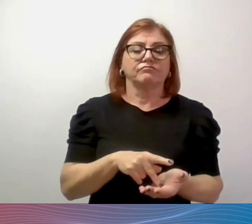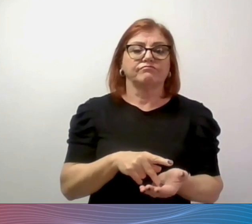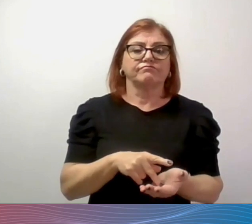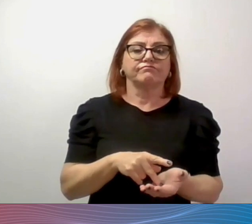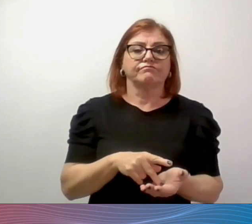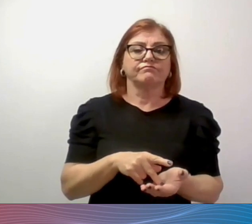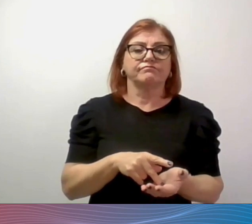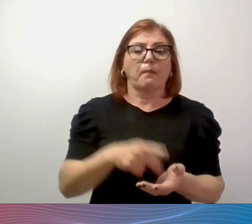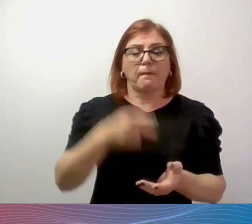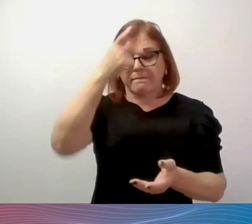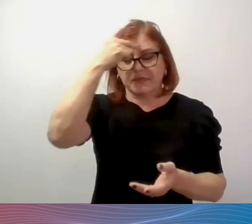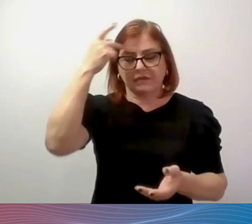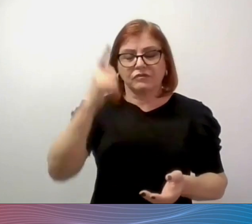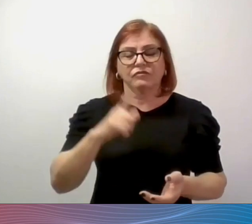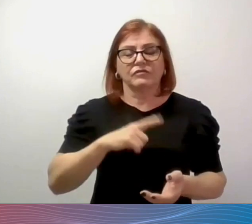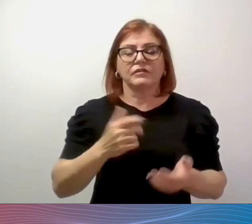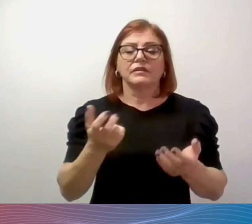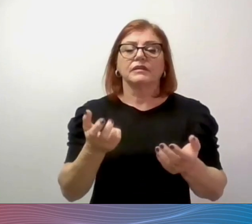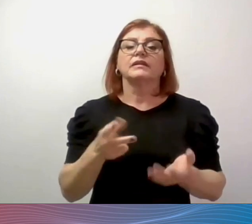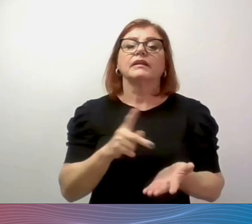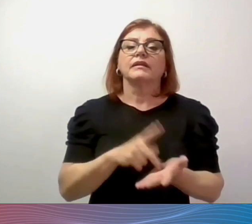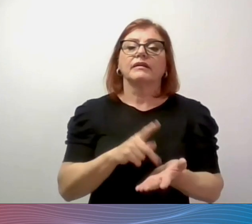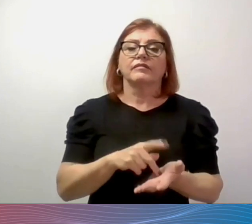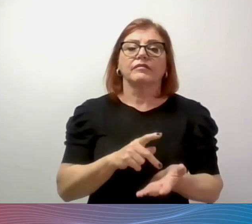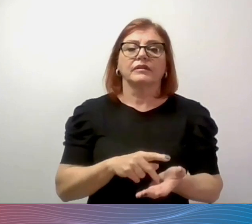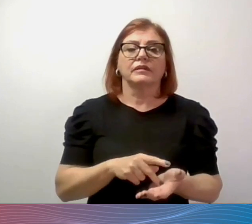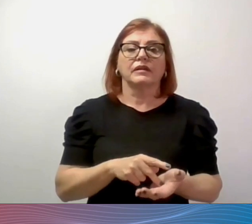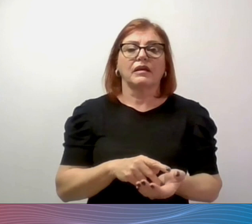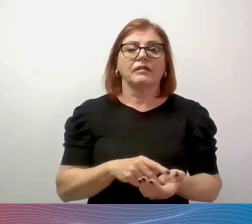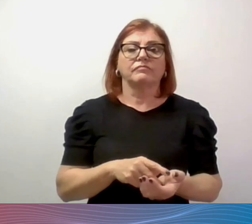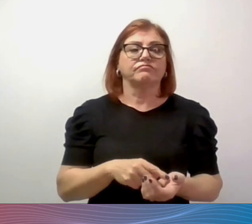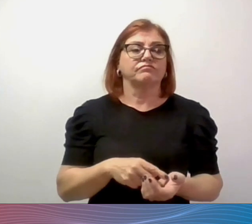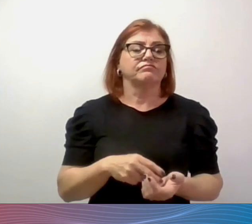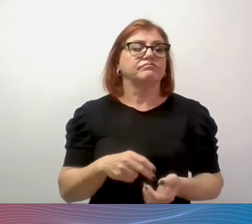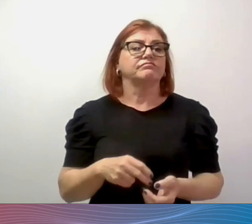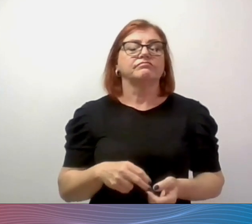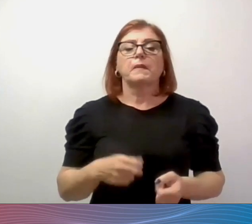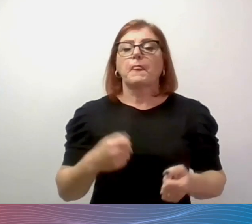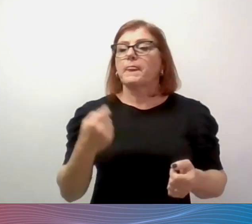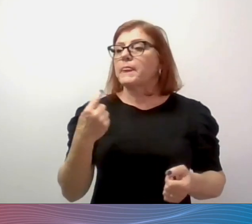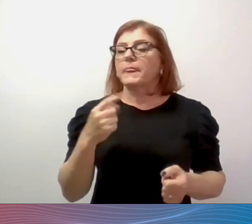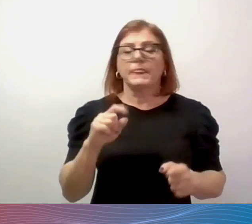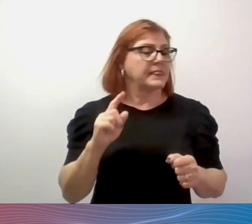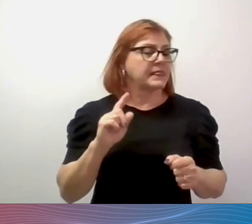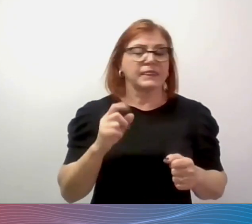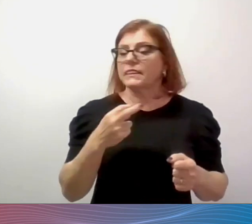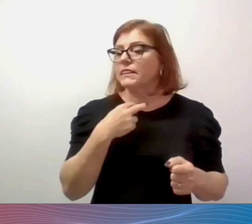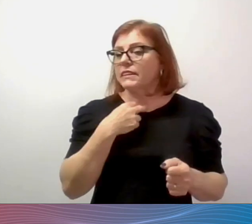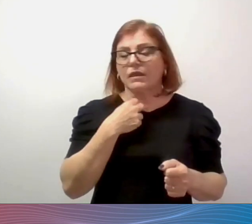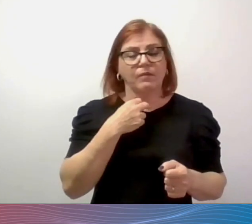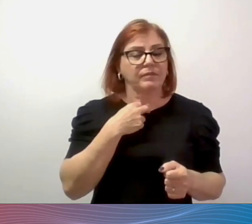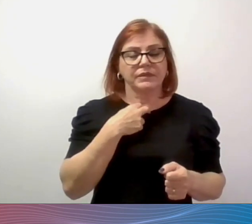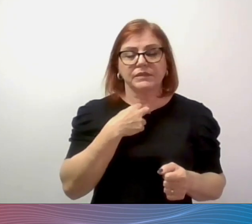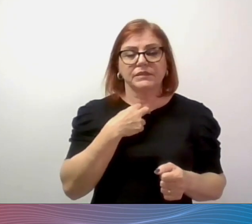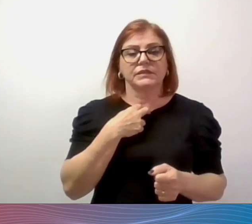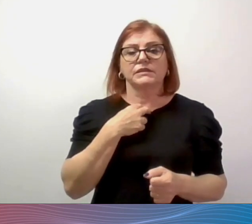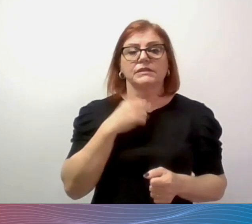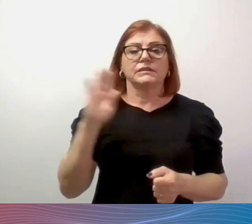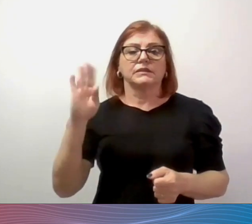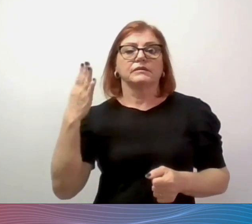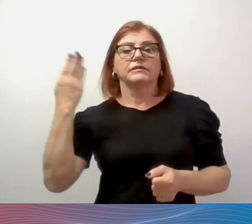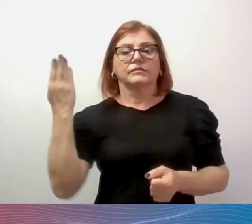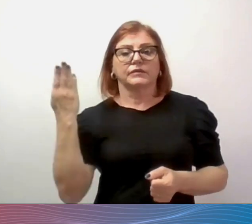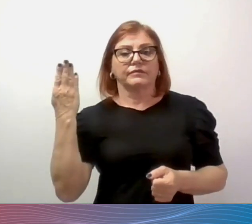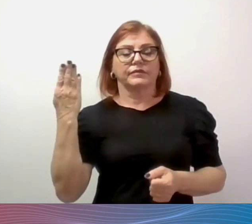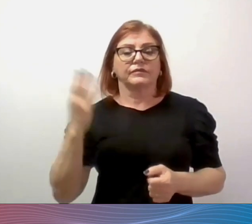not feel a lack for falseness. Versículo 18. Assim como tu me enviaste ao